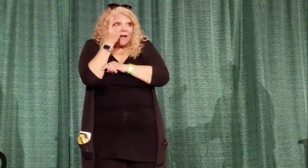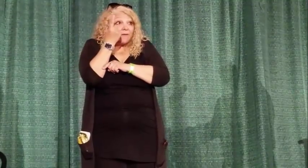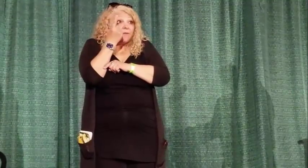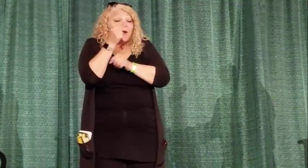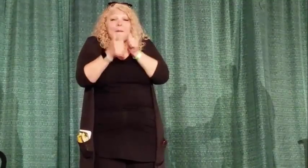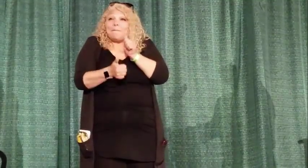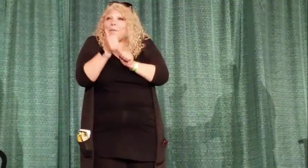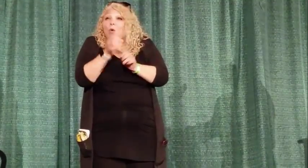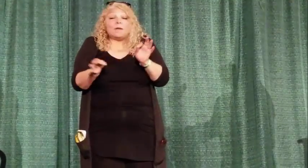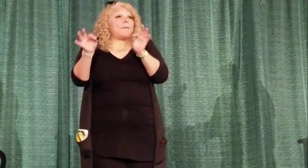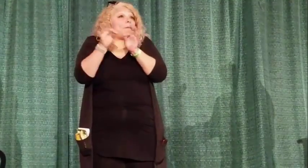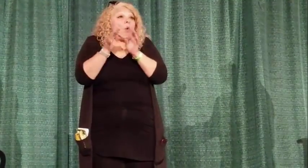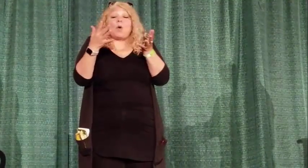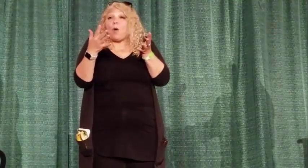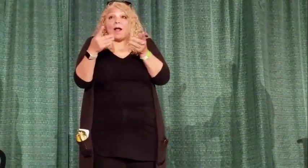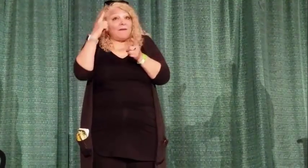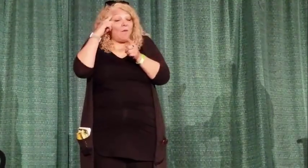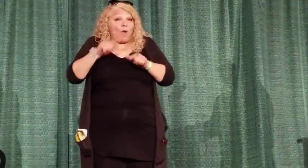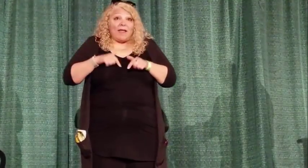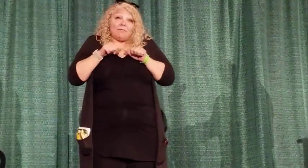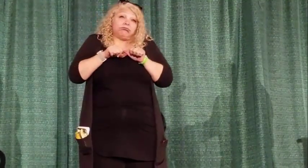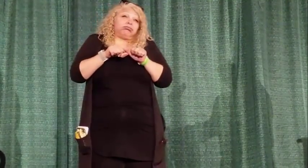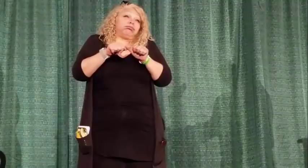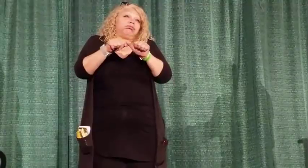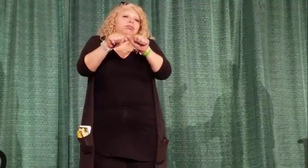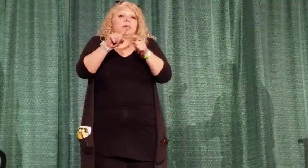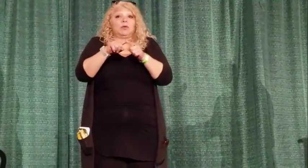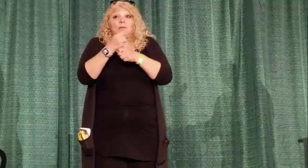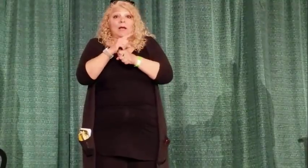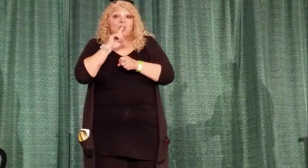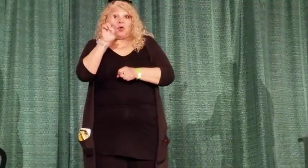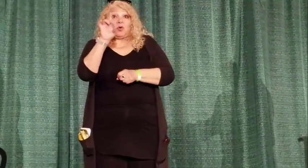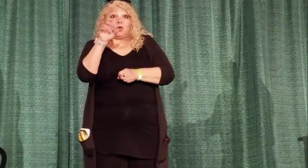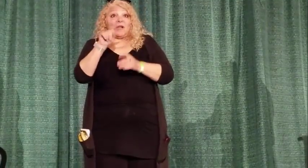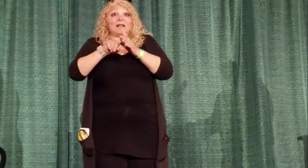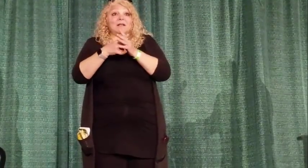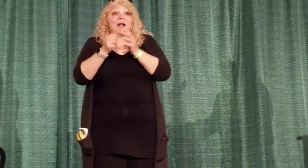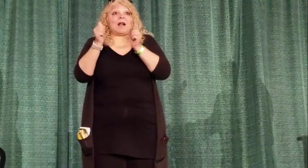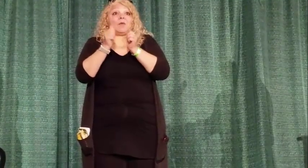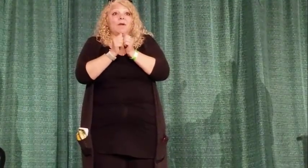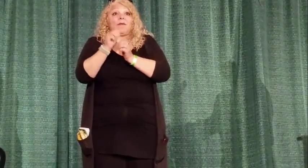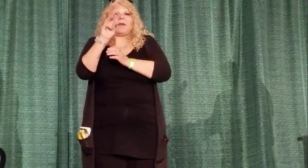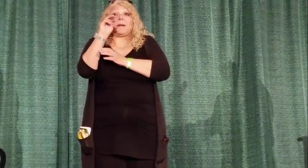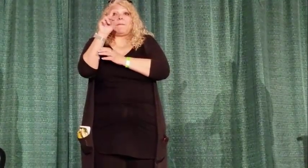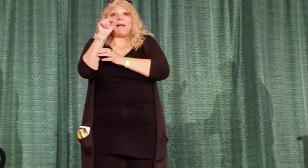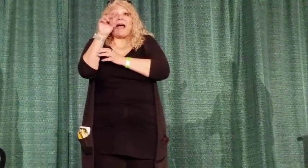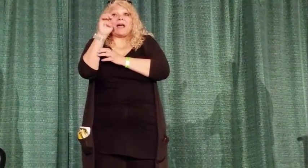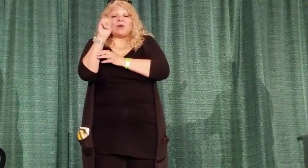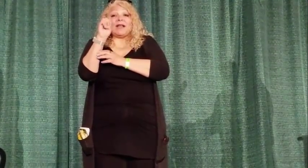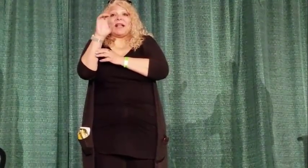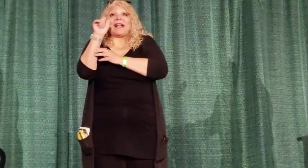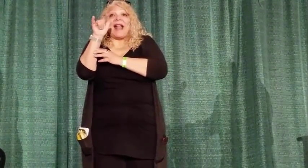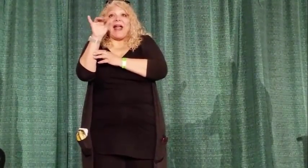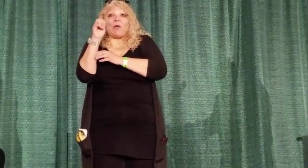The most important principle to establish longevity is to have a diet style with moderate caloric restriction in